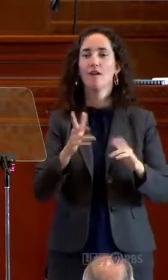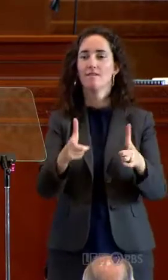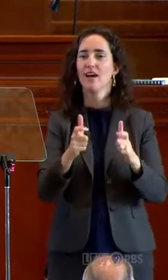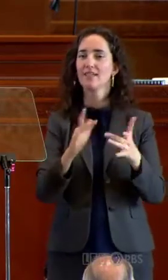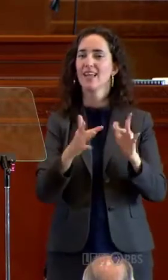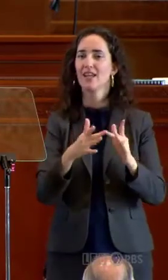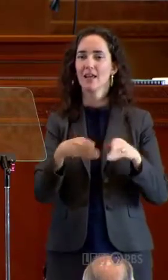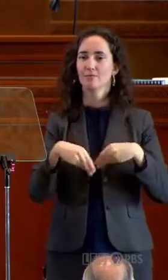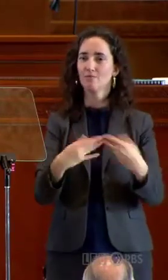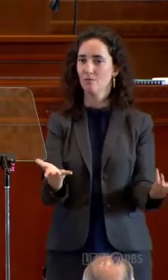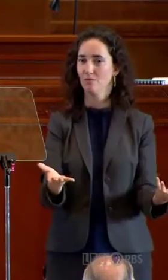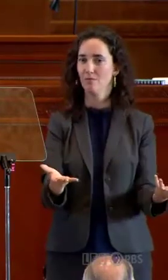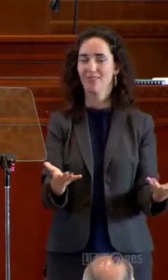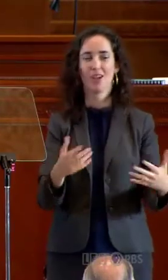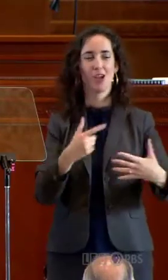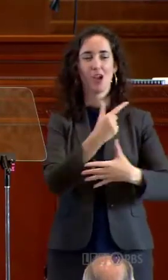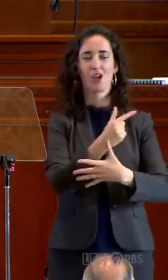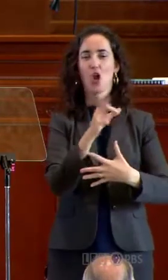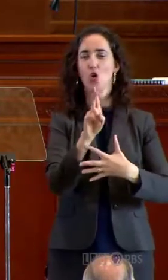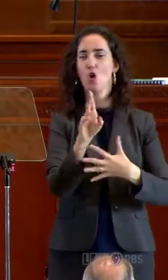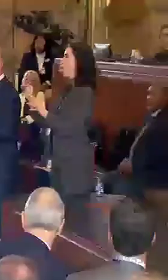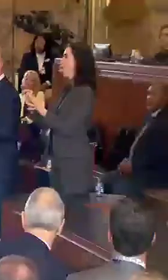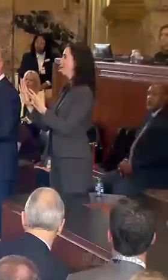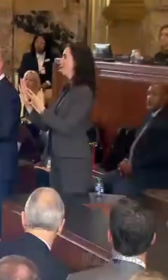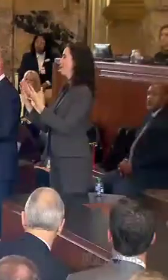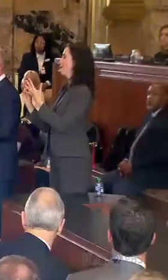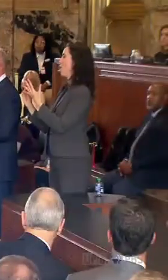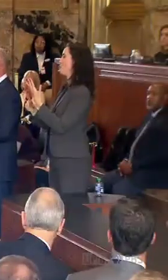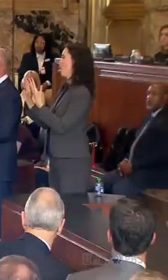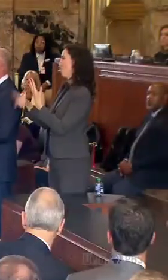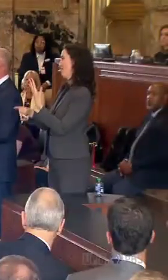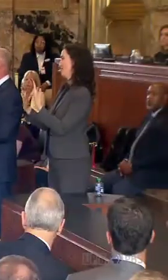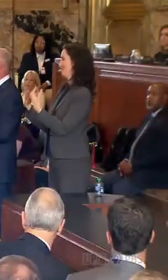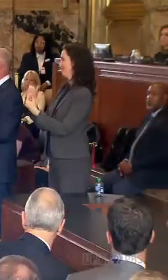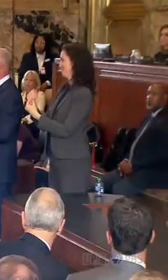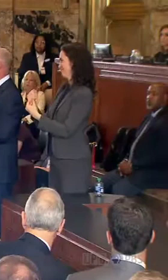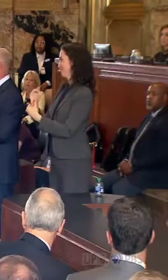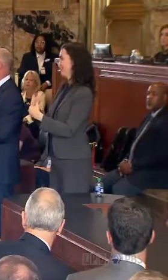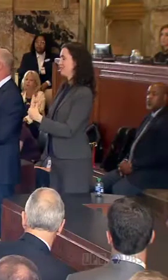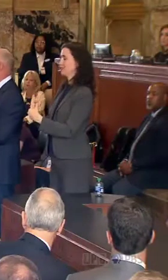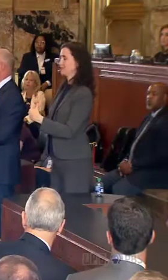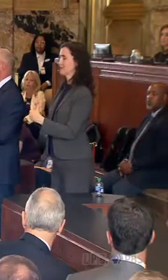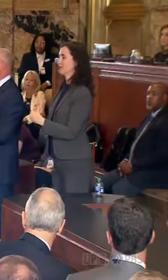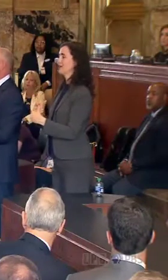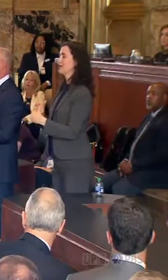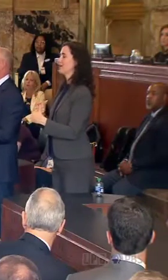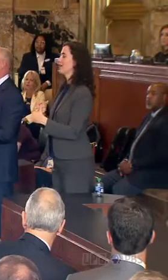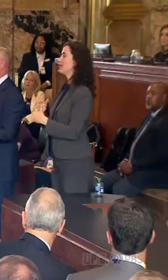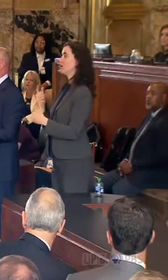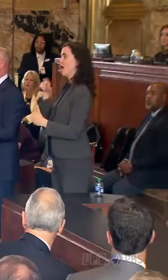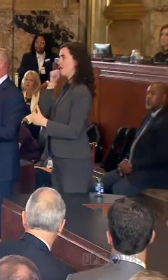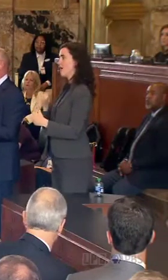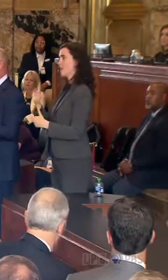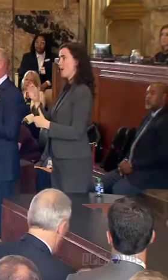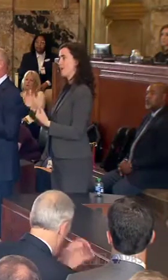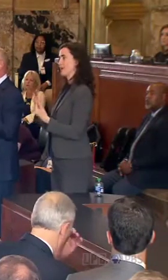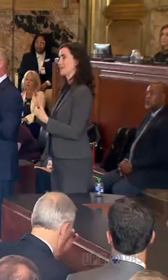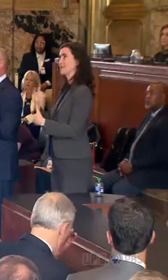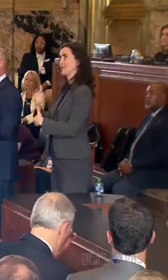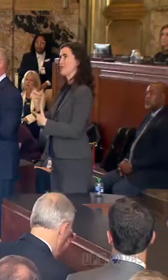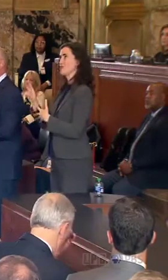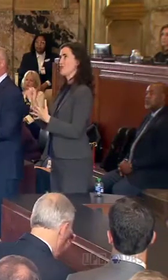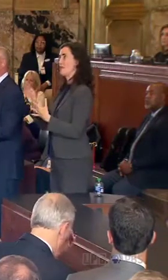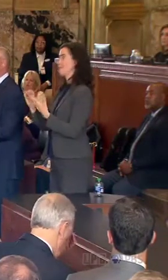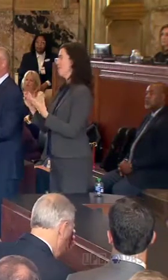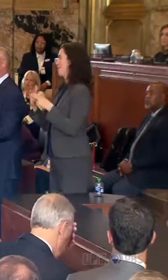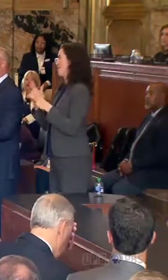or the GUMBO program for short. That's much easier to say, and I think we all like gumbo. But you're going to like this